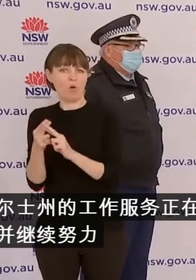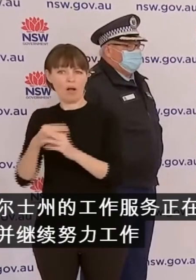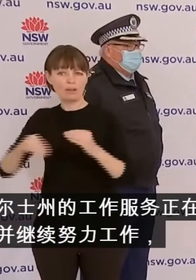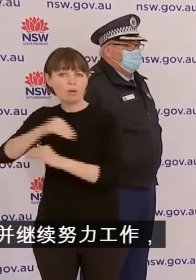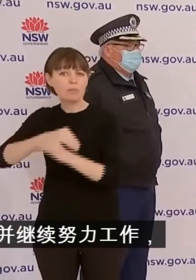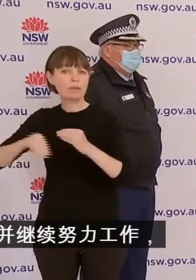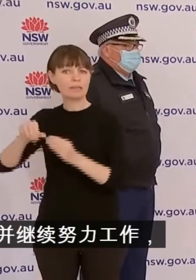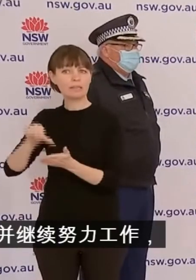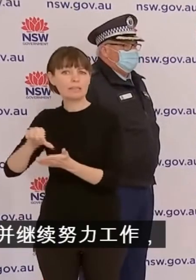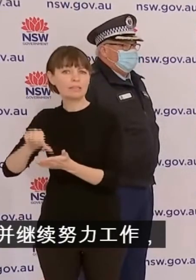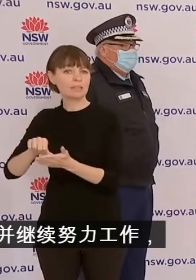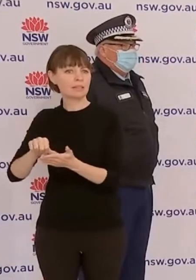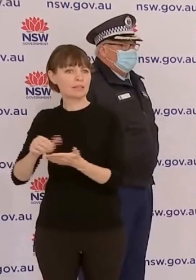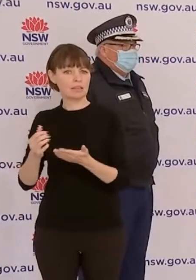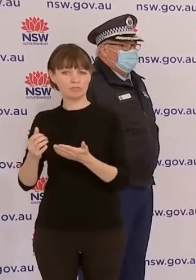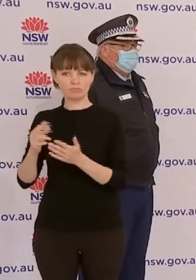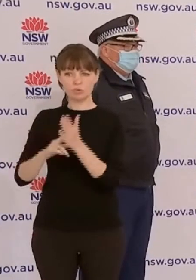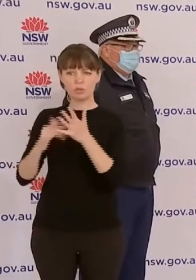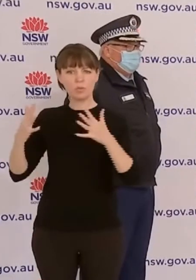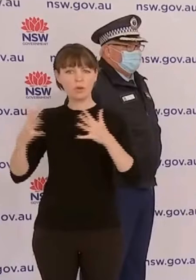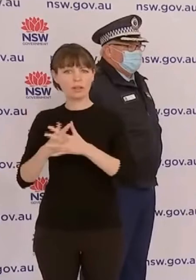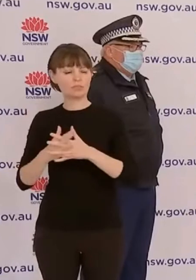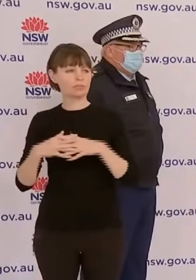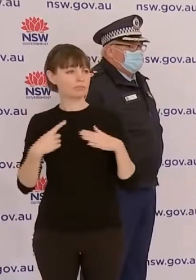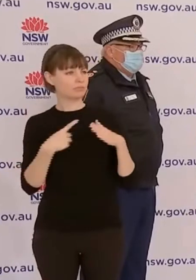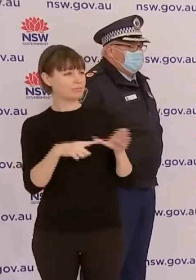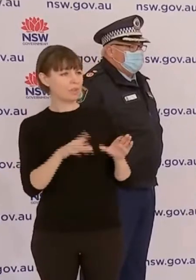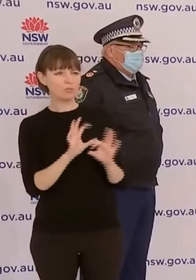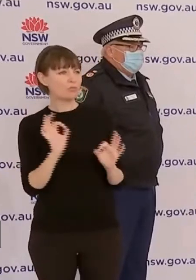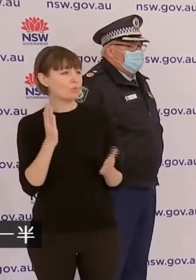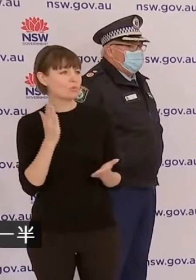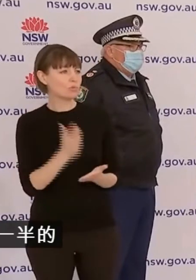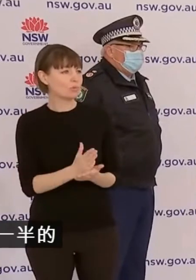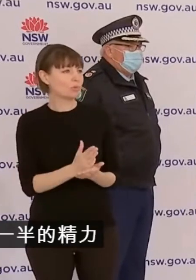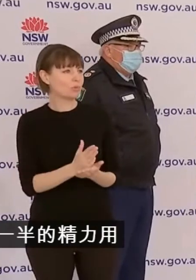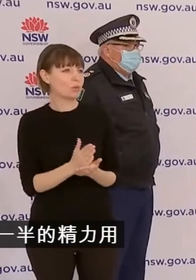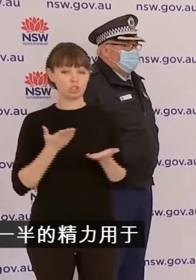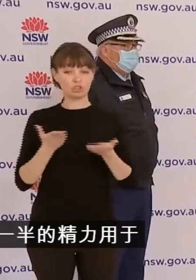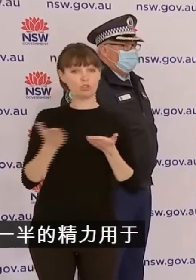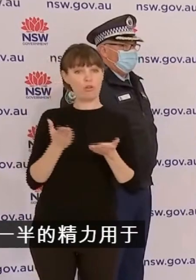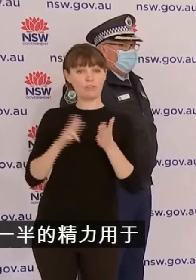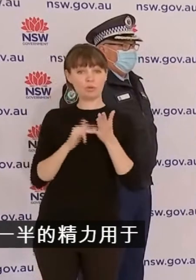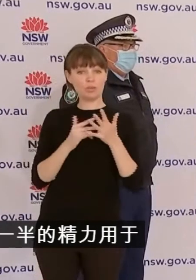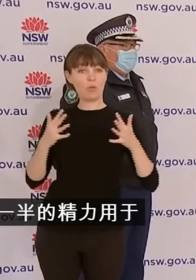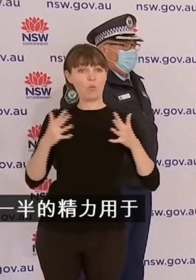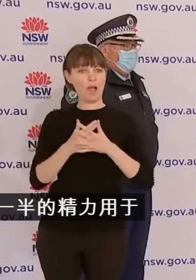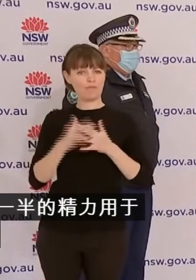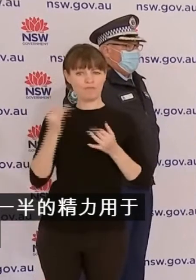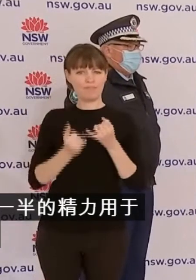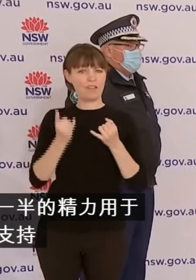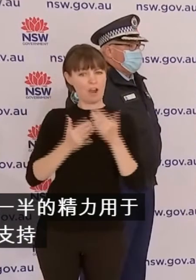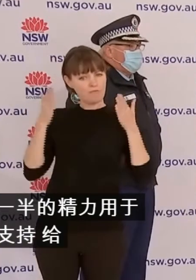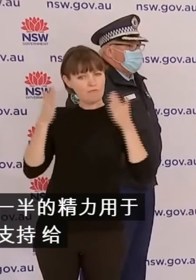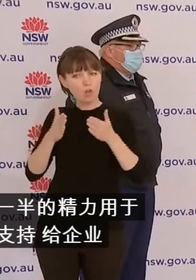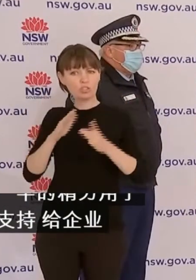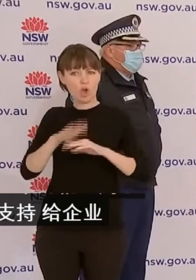to work hard. If you look at what the Work Service New South Wales is doing, I would suggest at least half their energy is going towards providing extra